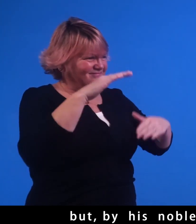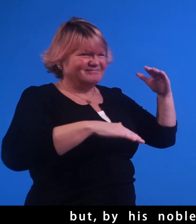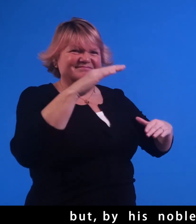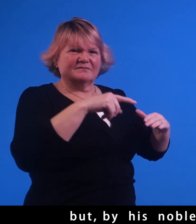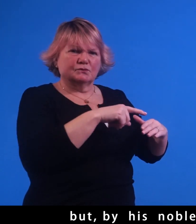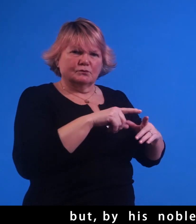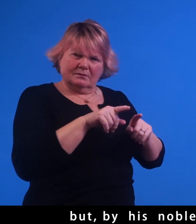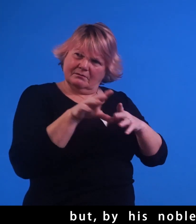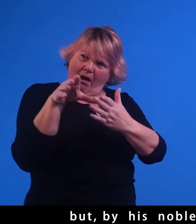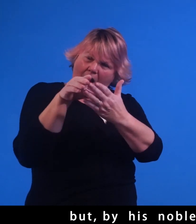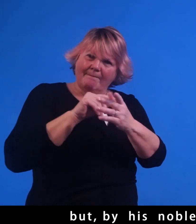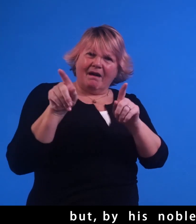admire.